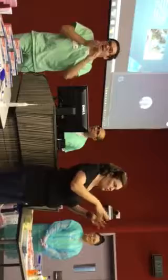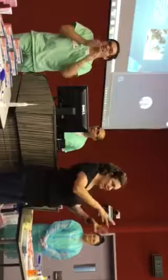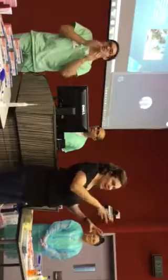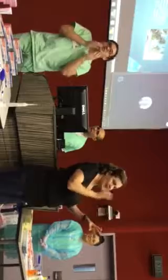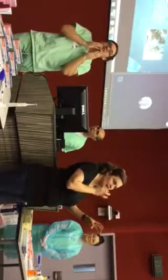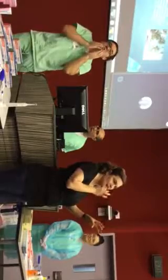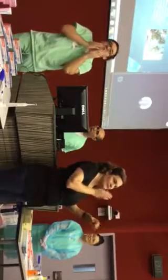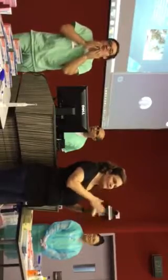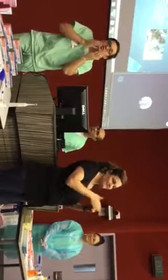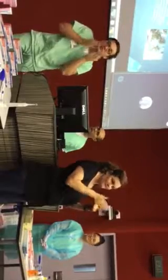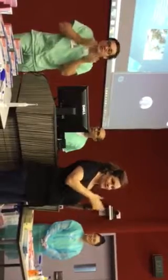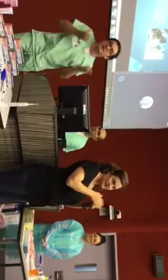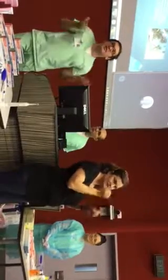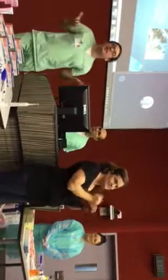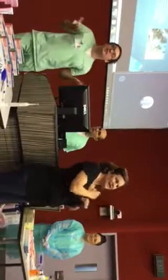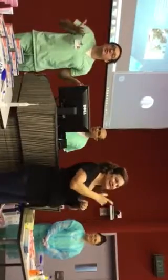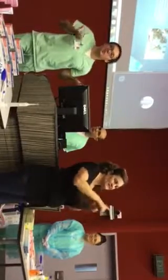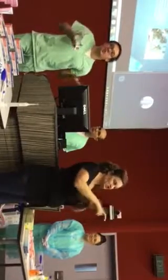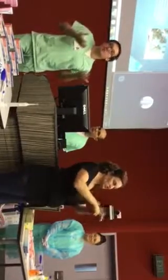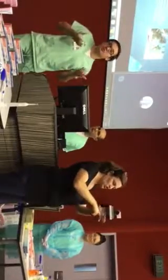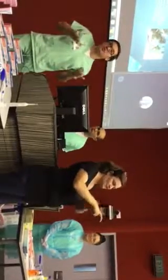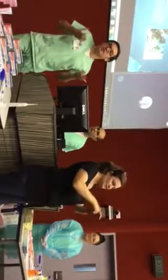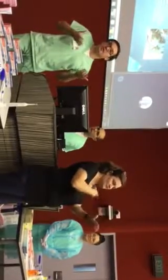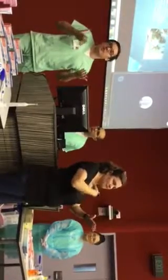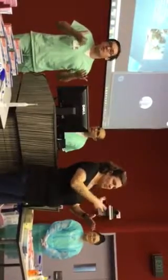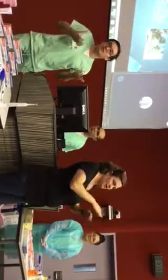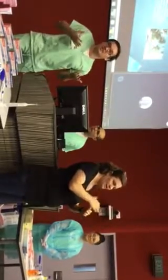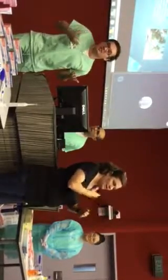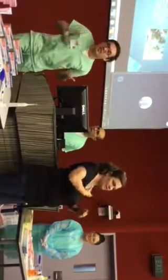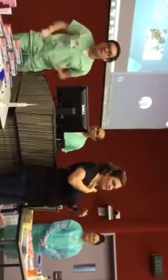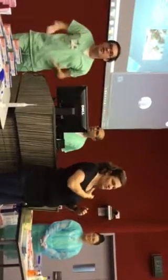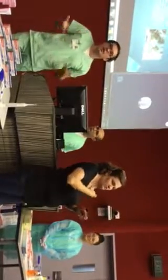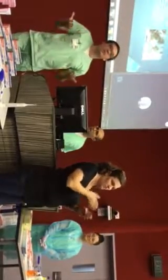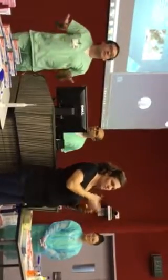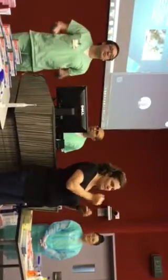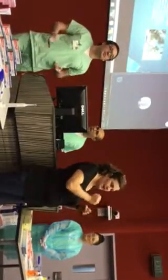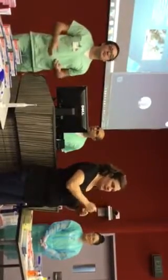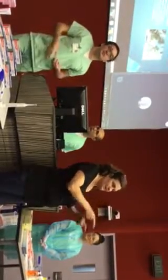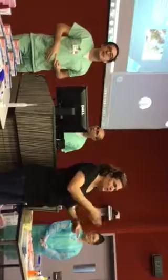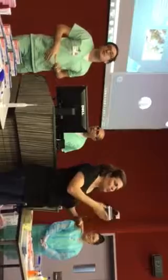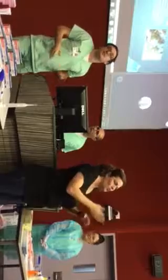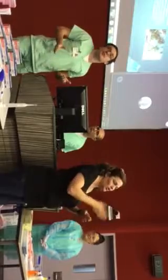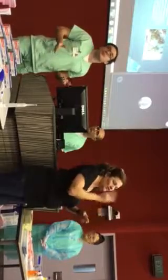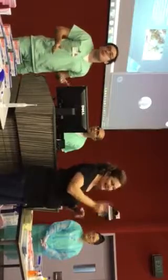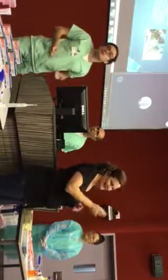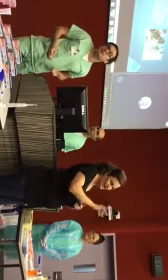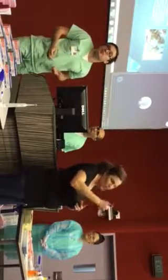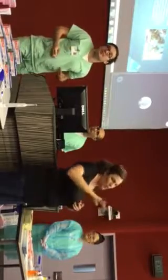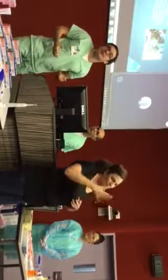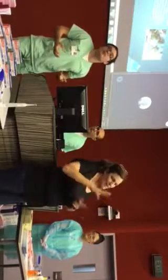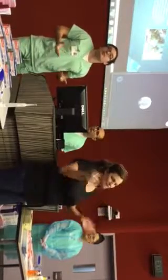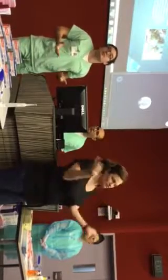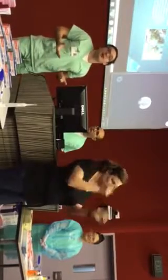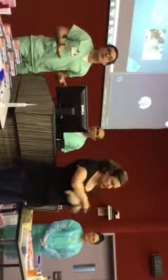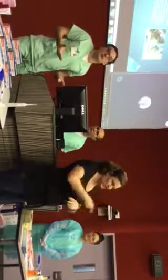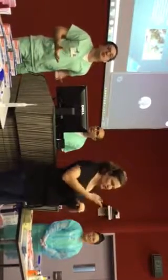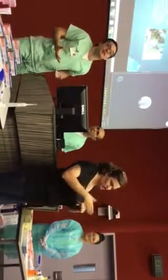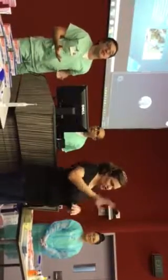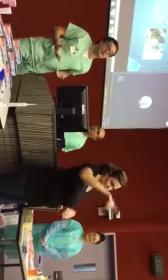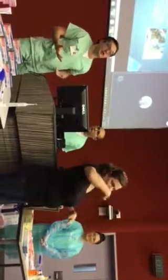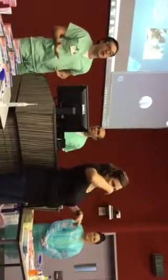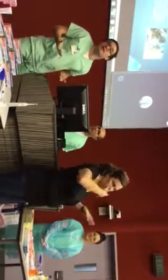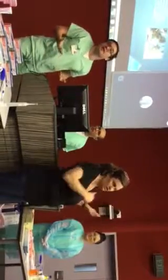repair happens, which makes the fitting surface a little more comfortable, and then it works once again. Or ultimately, if it's gotten to the point where it's too severe, then that would be the time